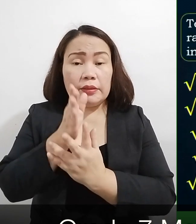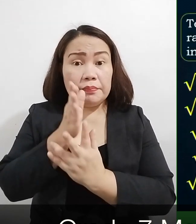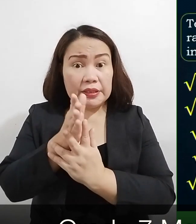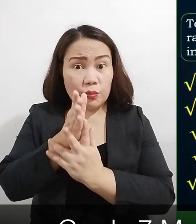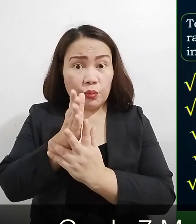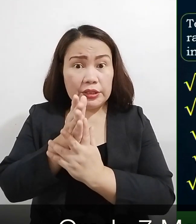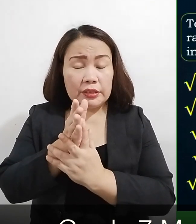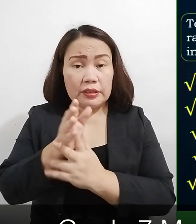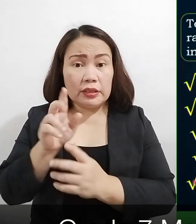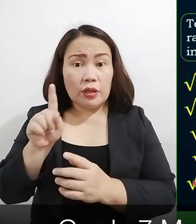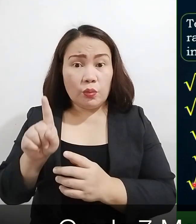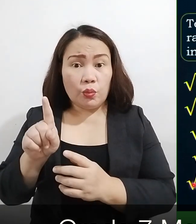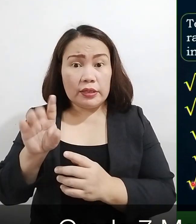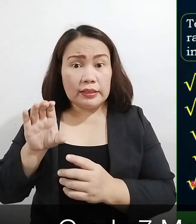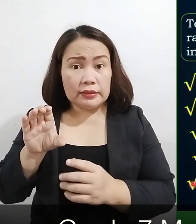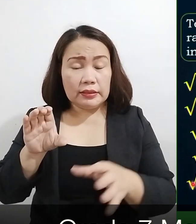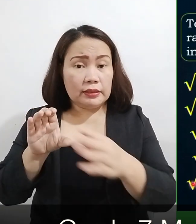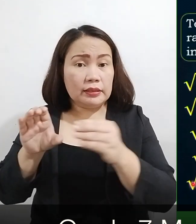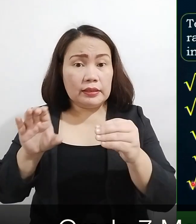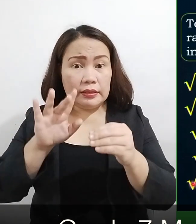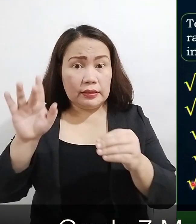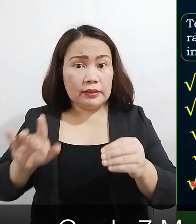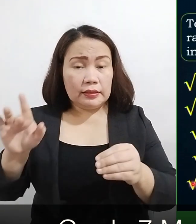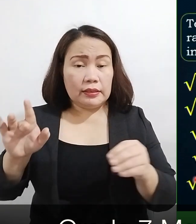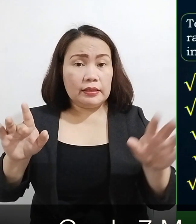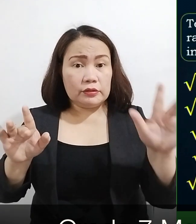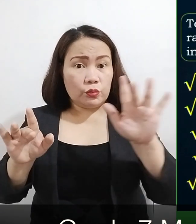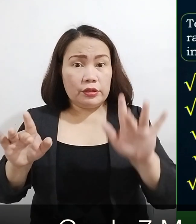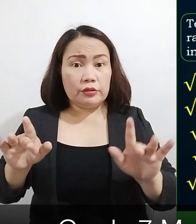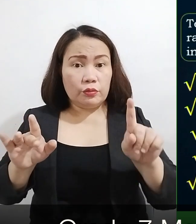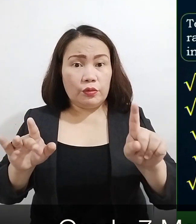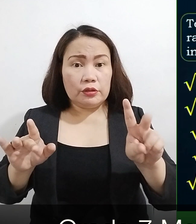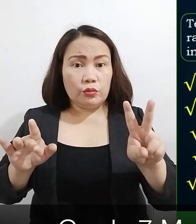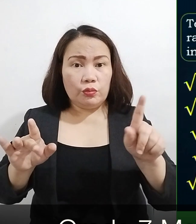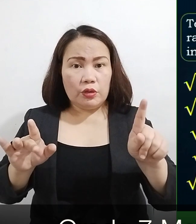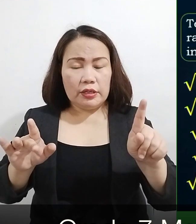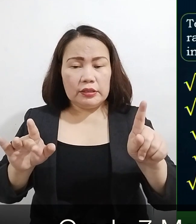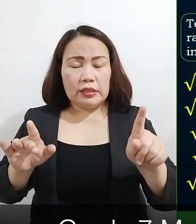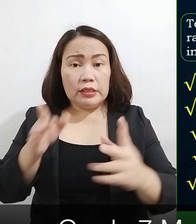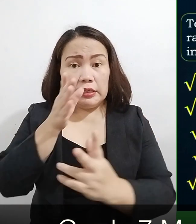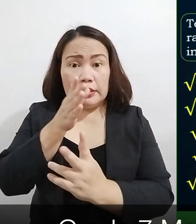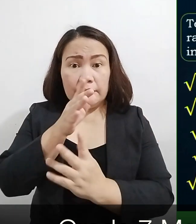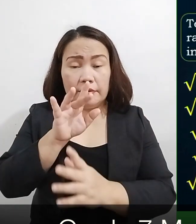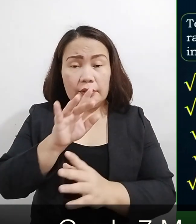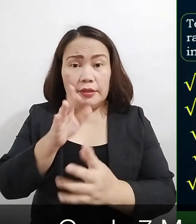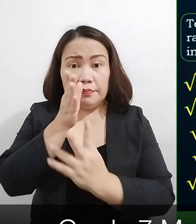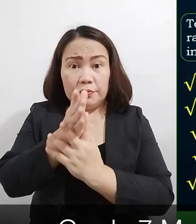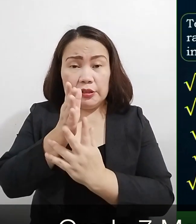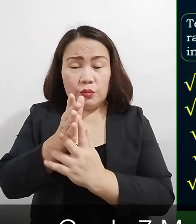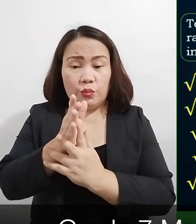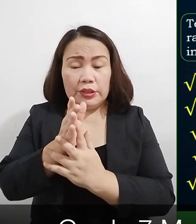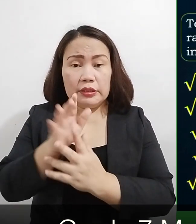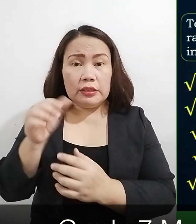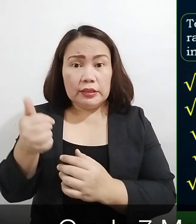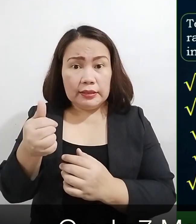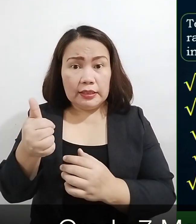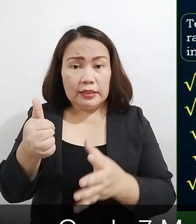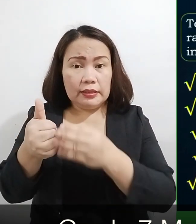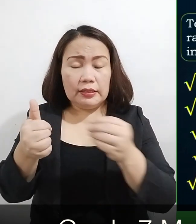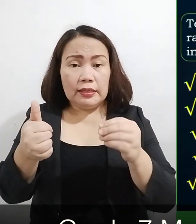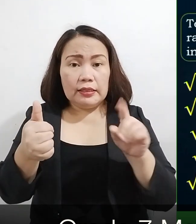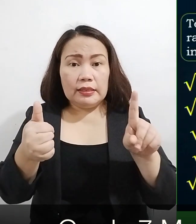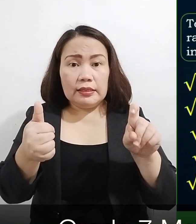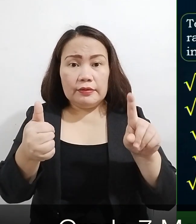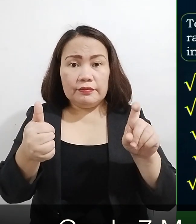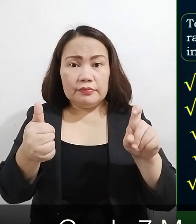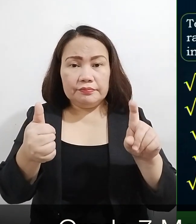Nasa gitna siya ni square root of 100 and square root of 121. So, this is irrational. So,